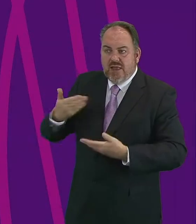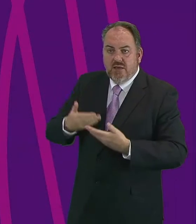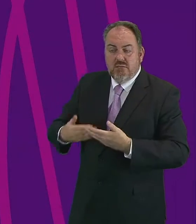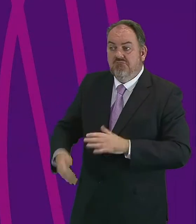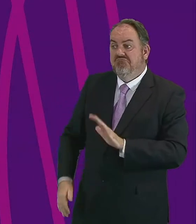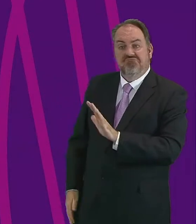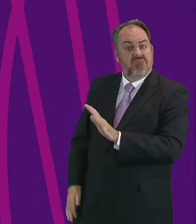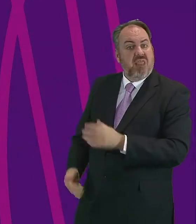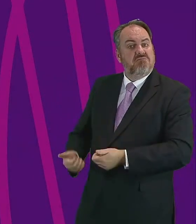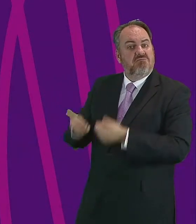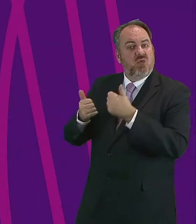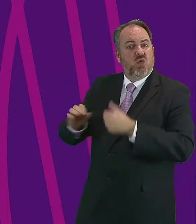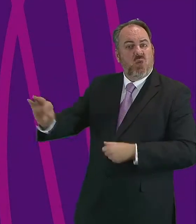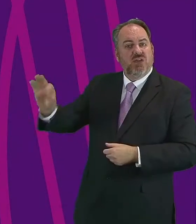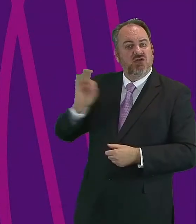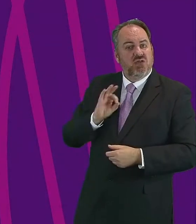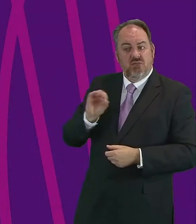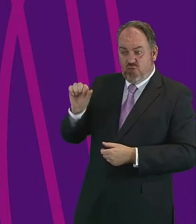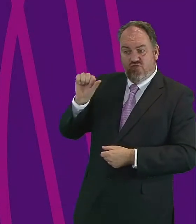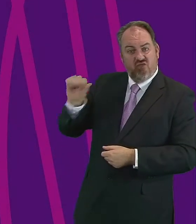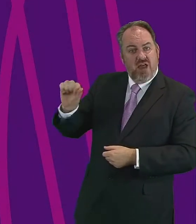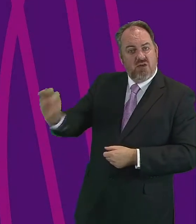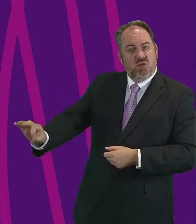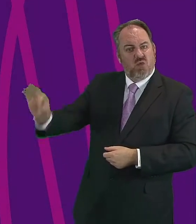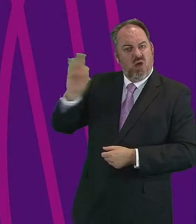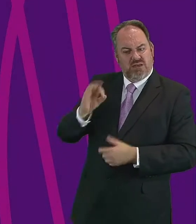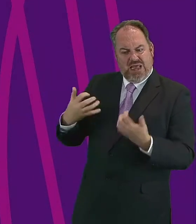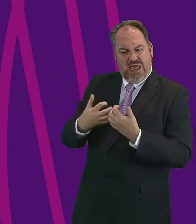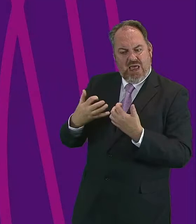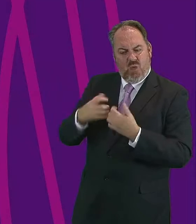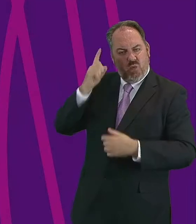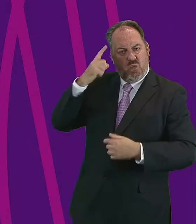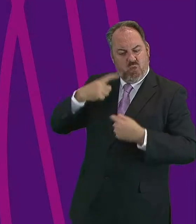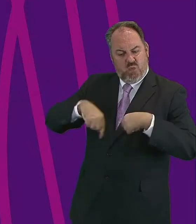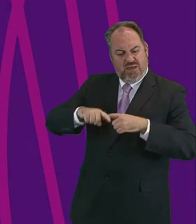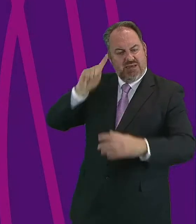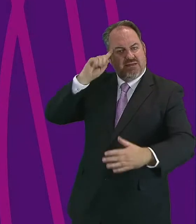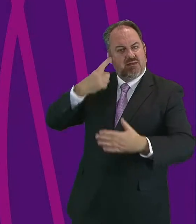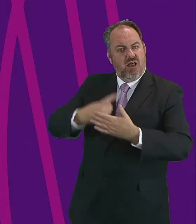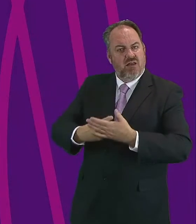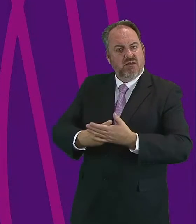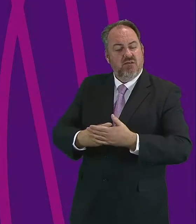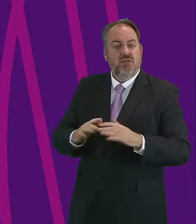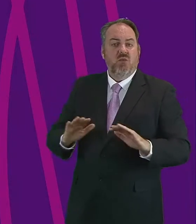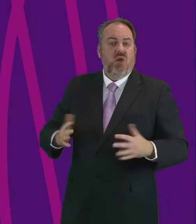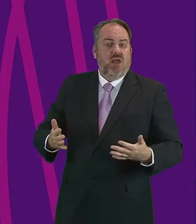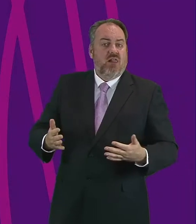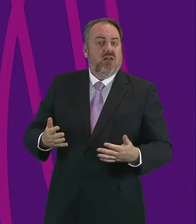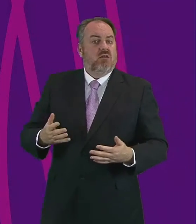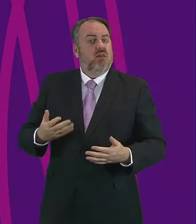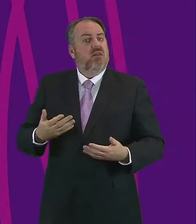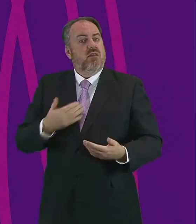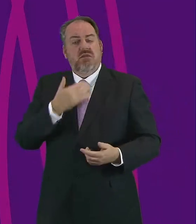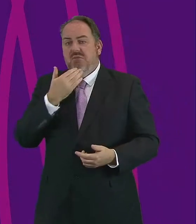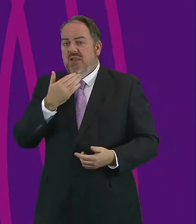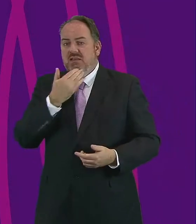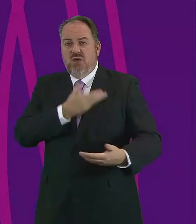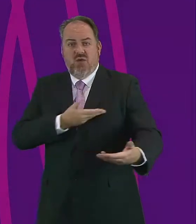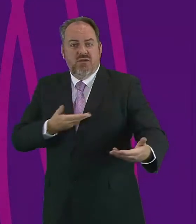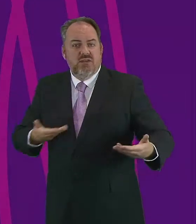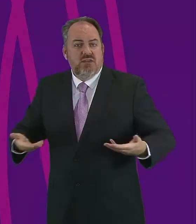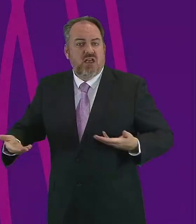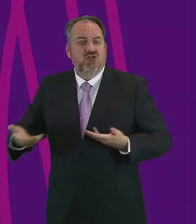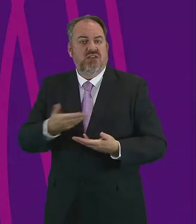Mr McGregor is right to ask how this is done. There's very extensive discussion almost from the moment one report is finished